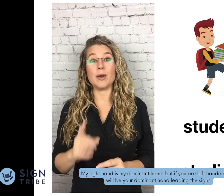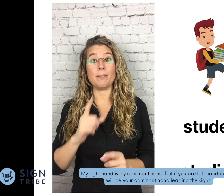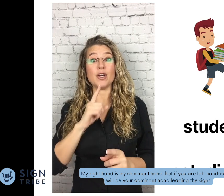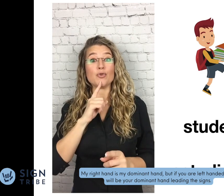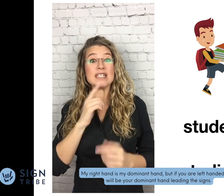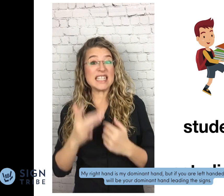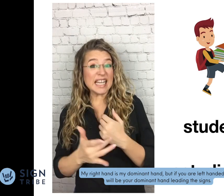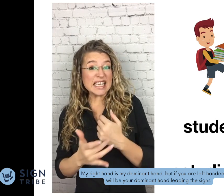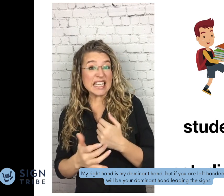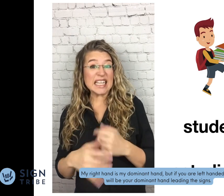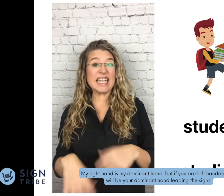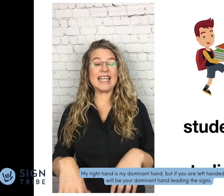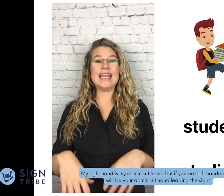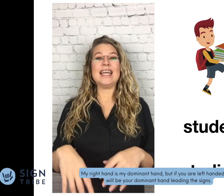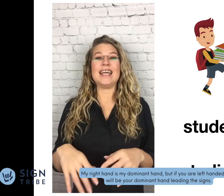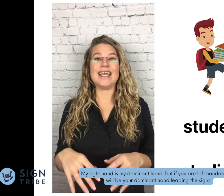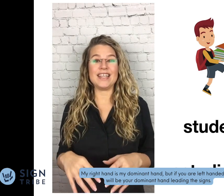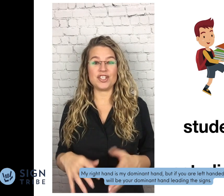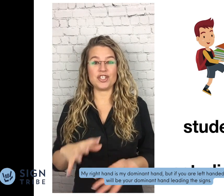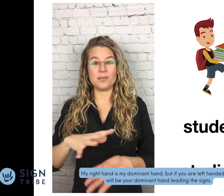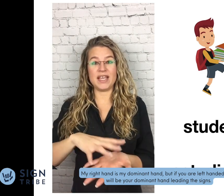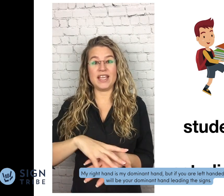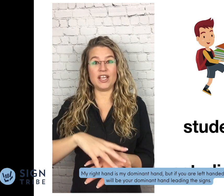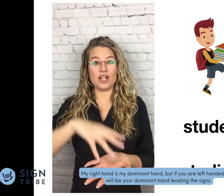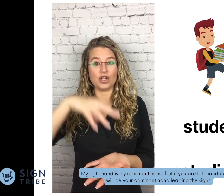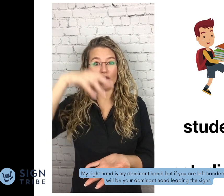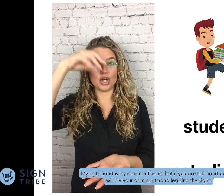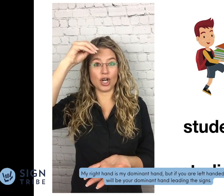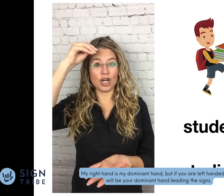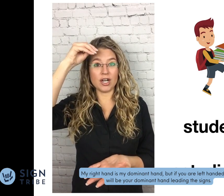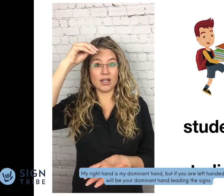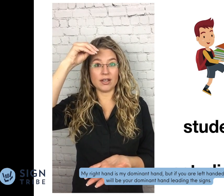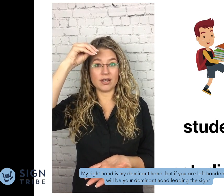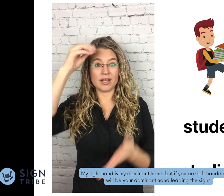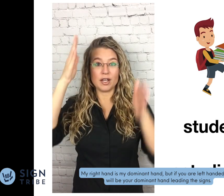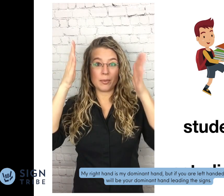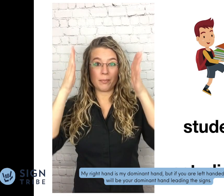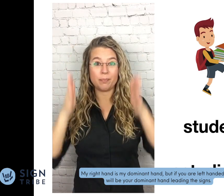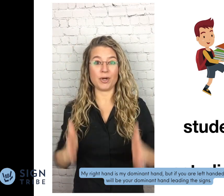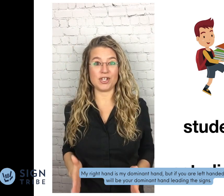But technically, it should be learn person.